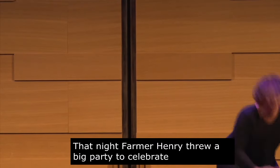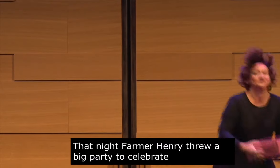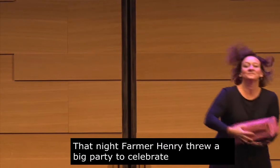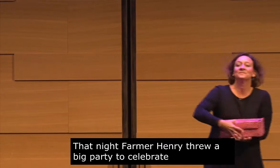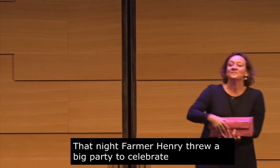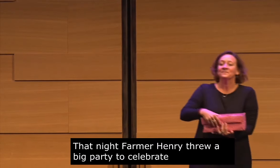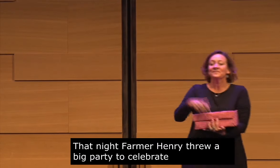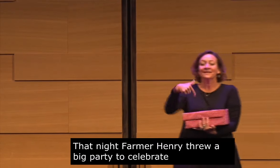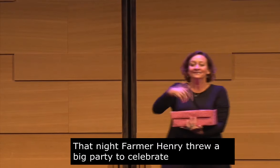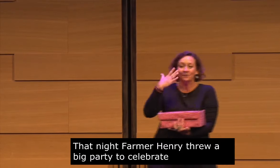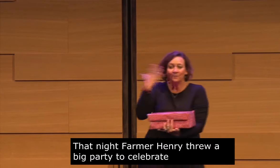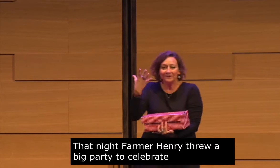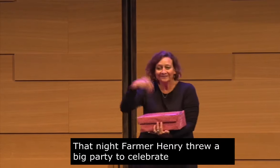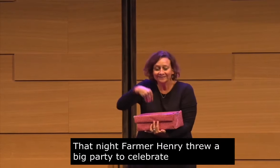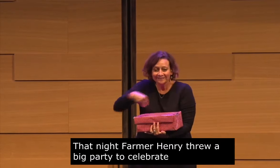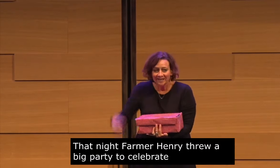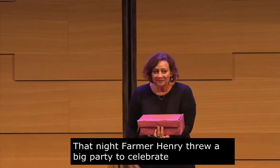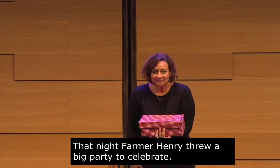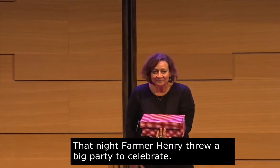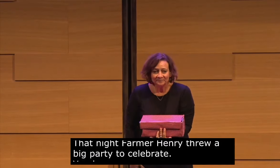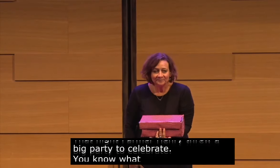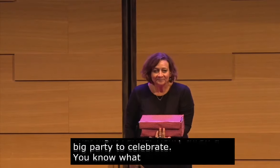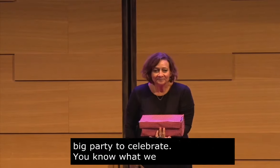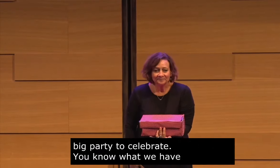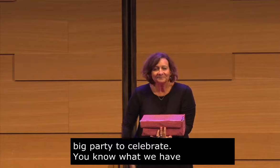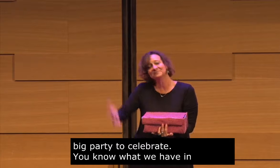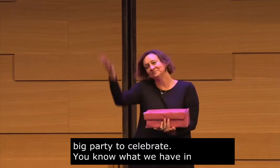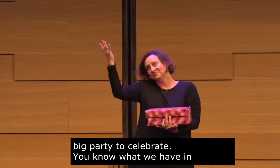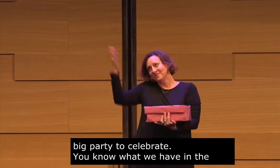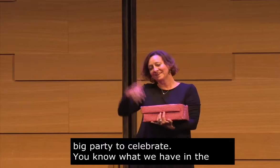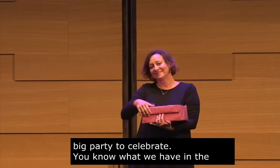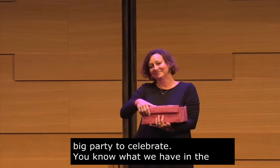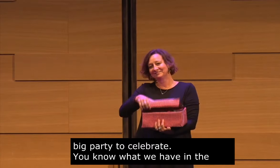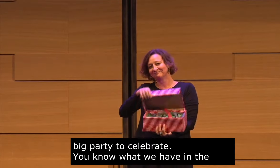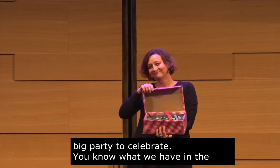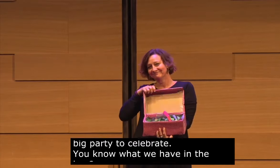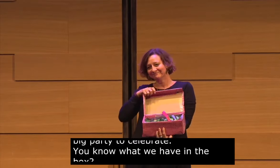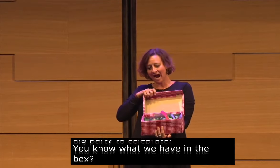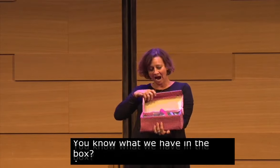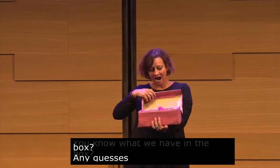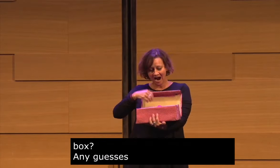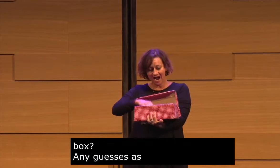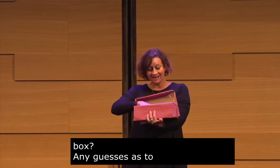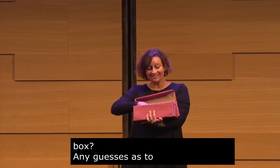You know what we have in the box? Any guesses as what we have?